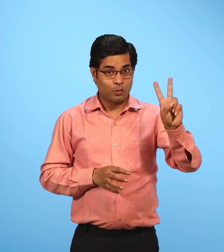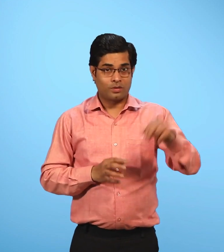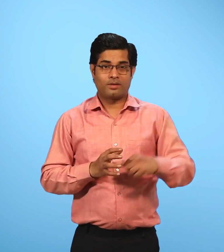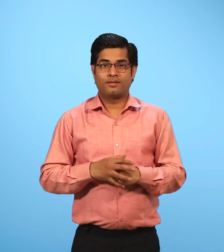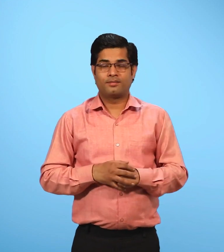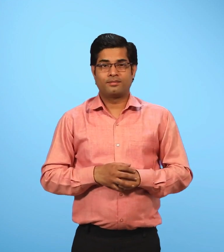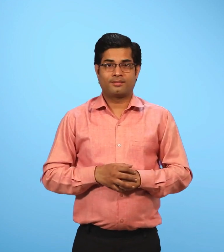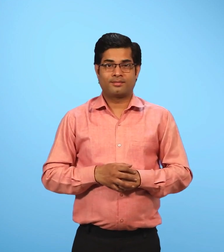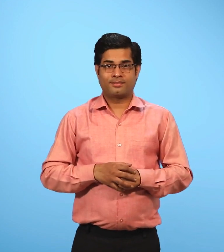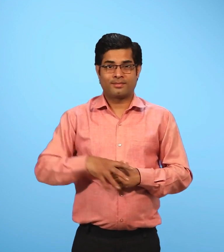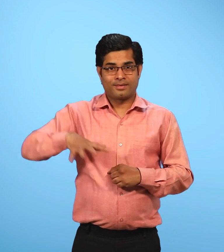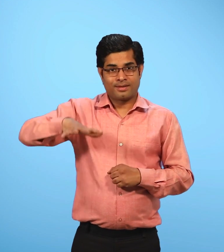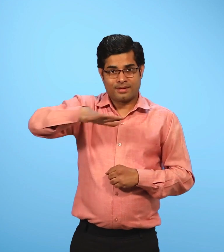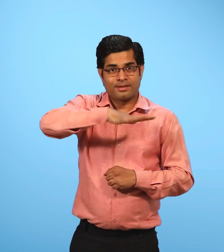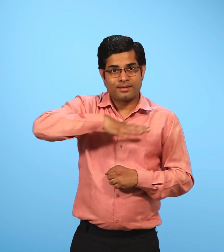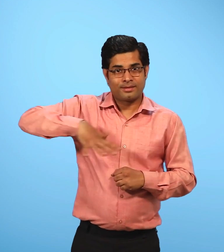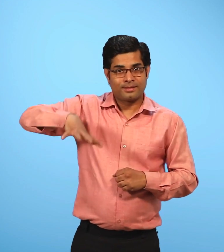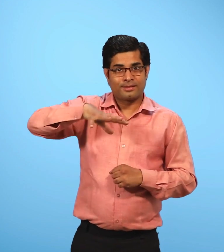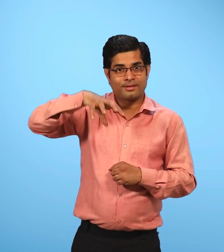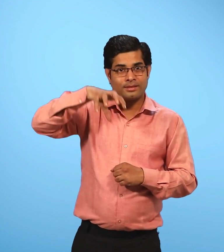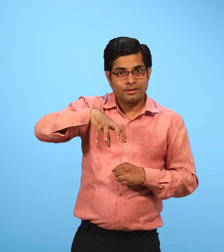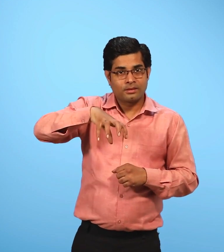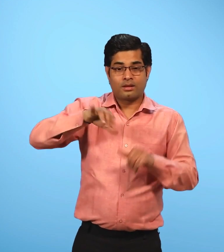jumbled. Write them in order.